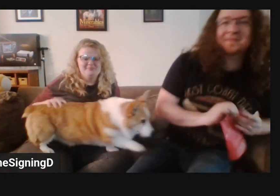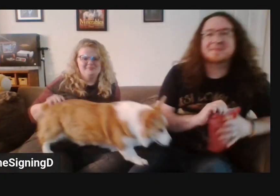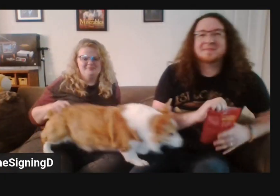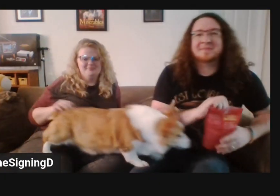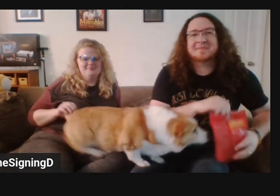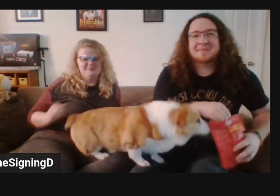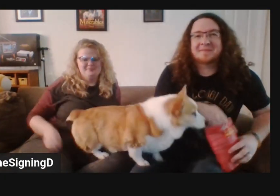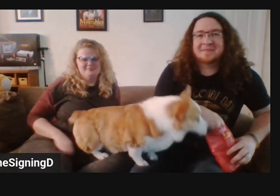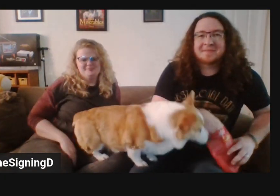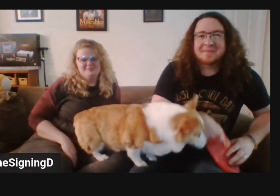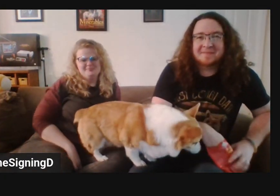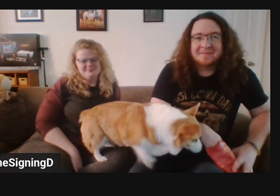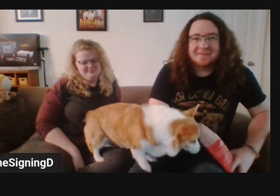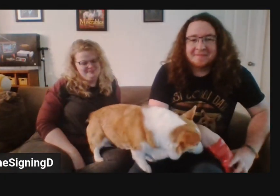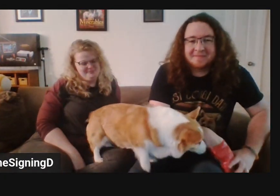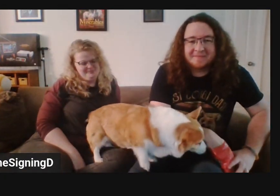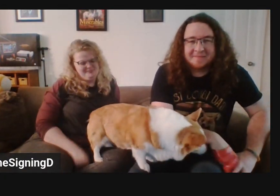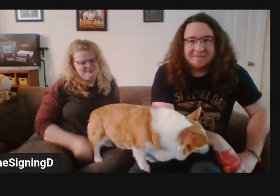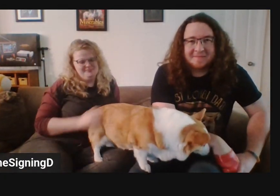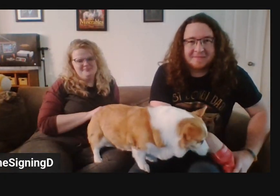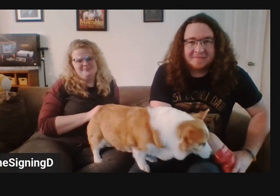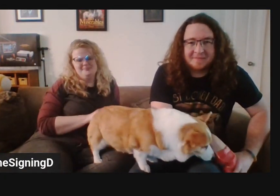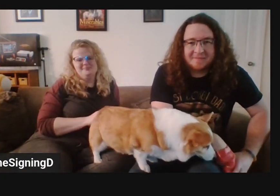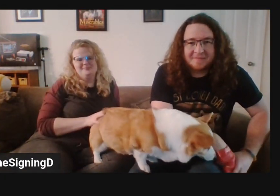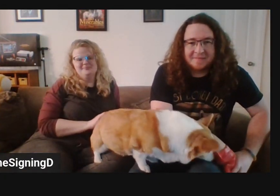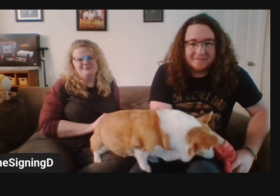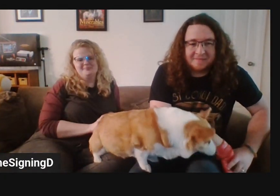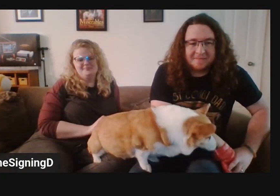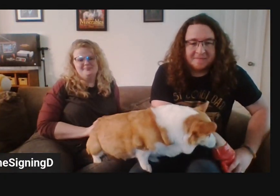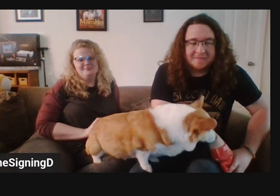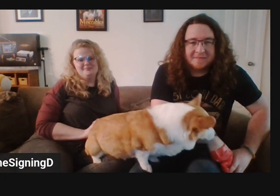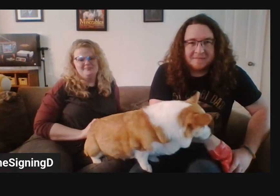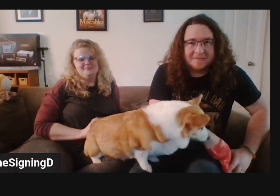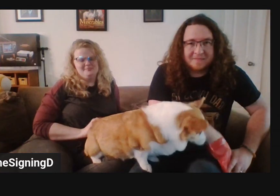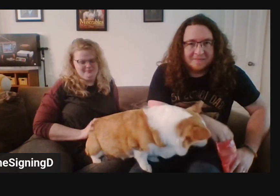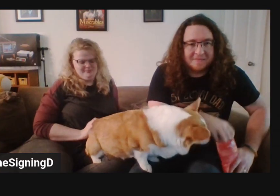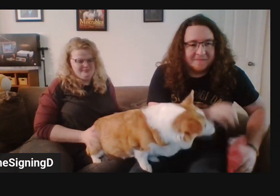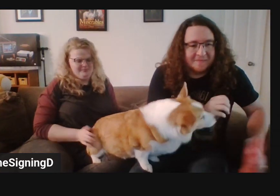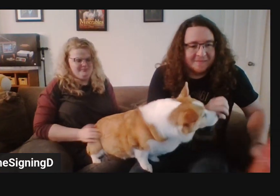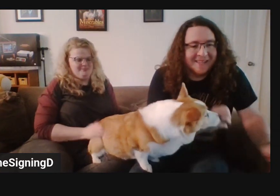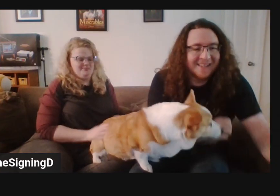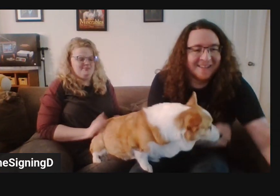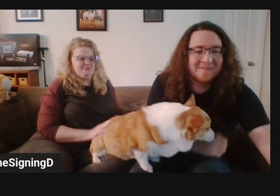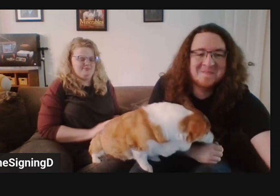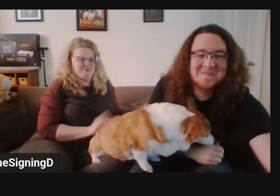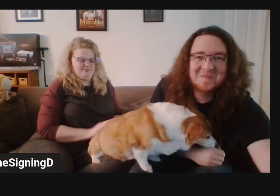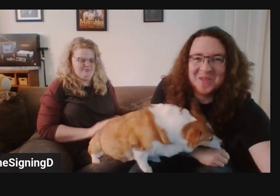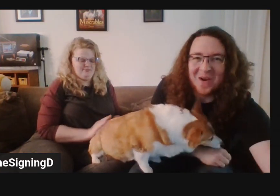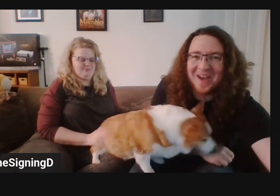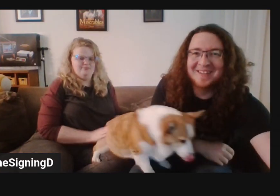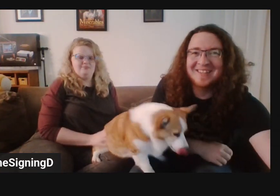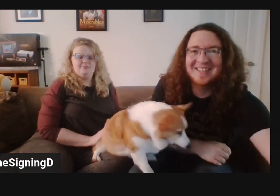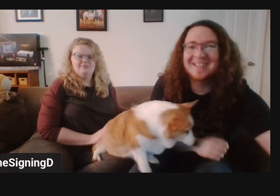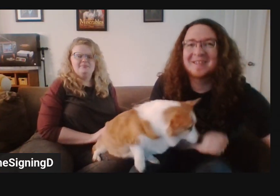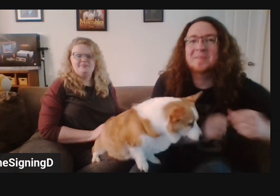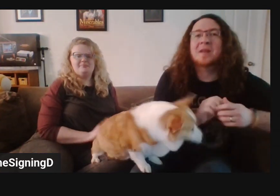I love it. I love it. I think sign is important. The Corgi's like, hungry